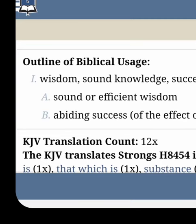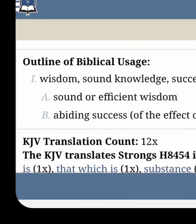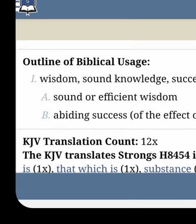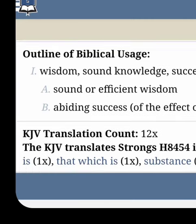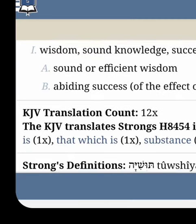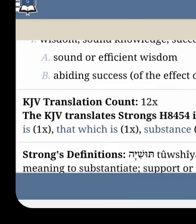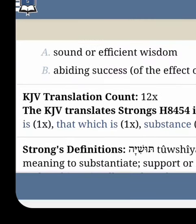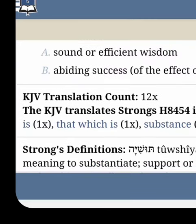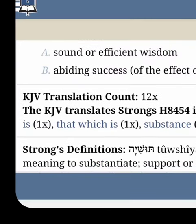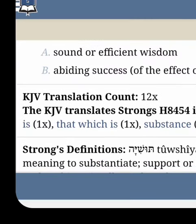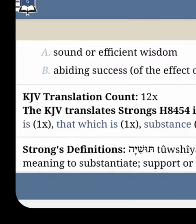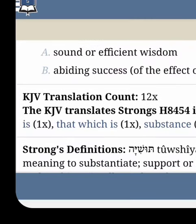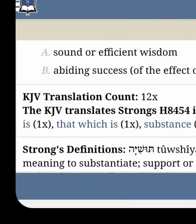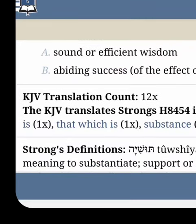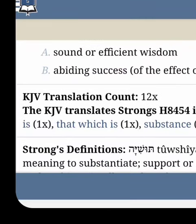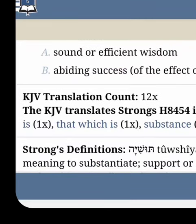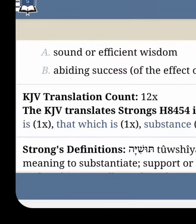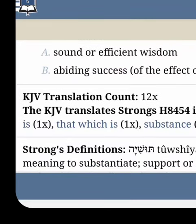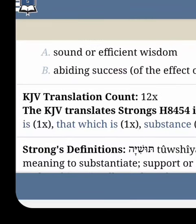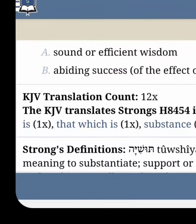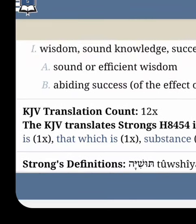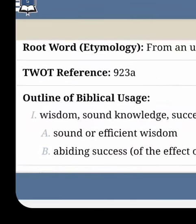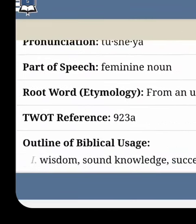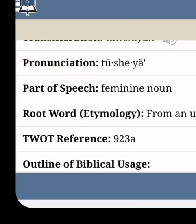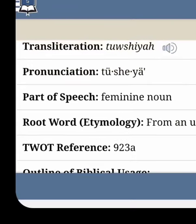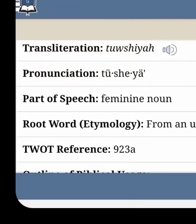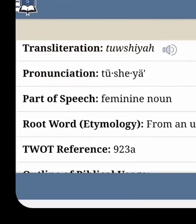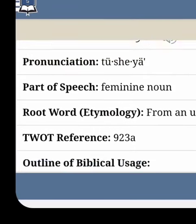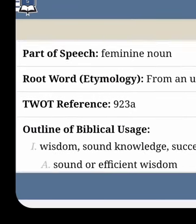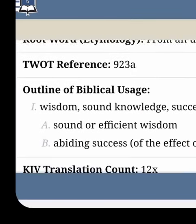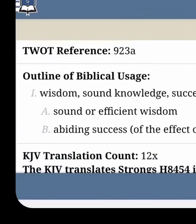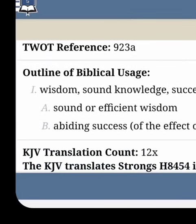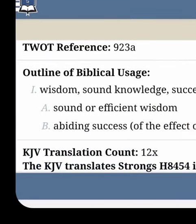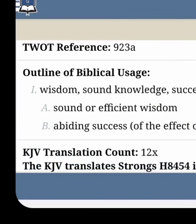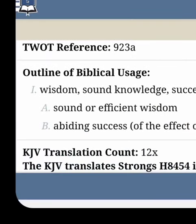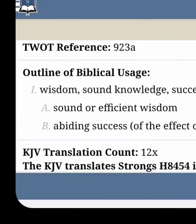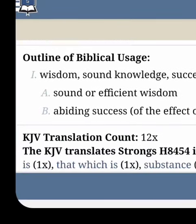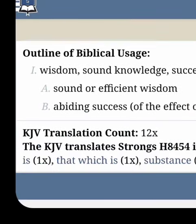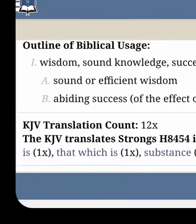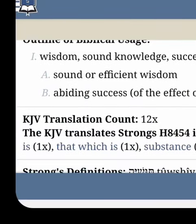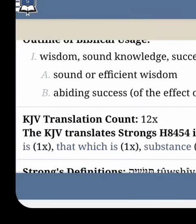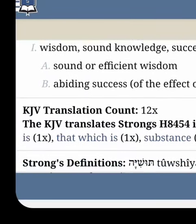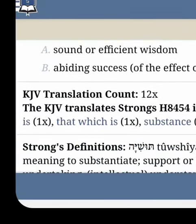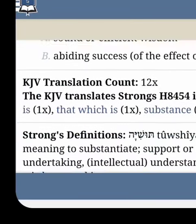effect of sound wisdom. So, now let me